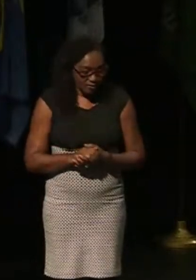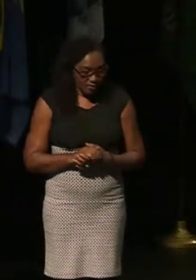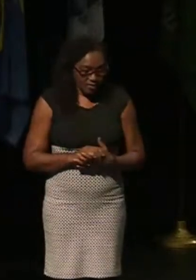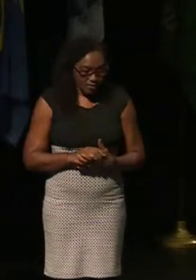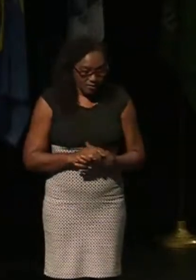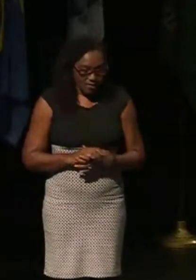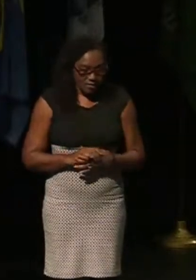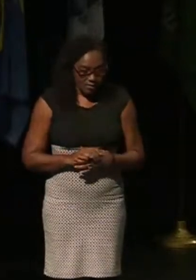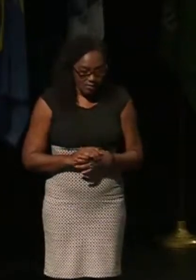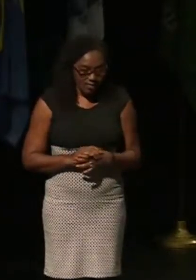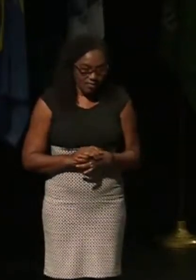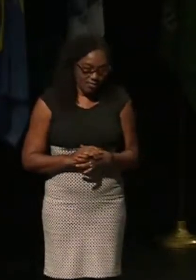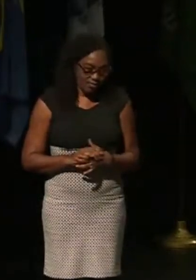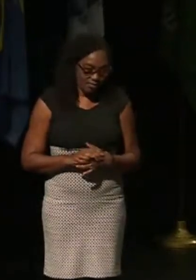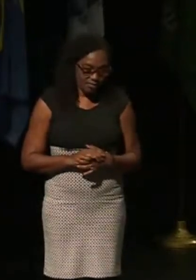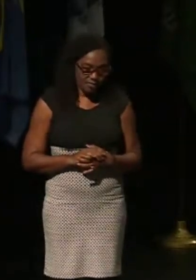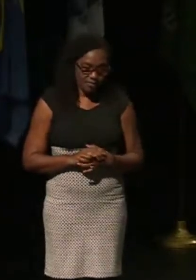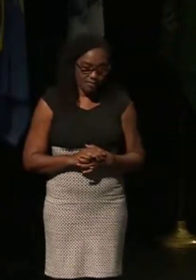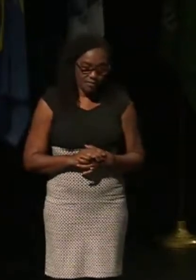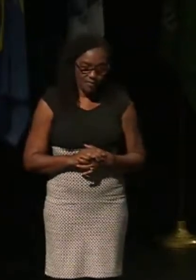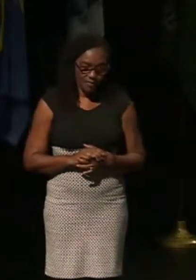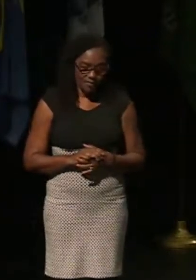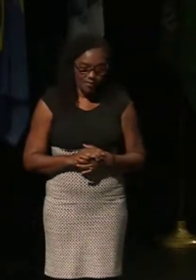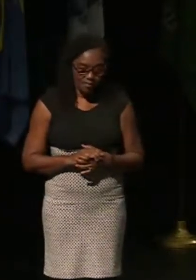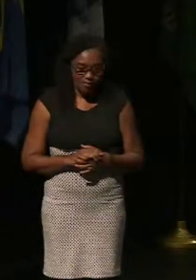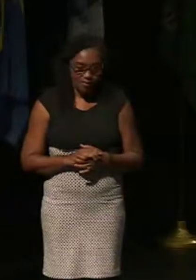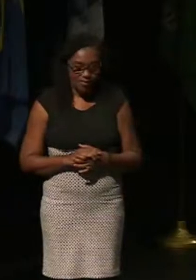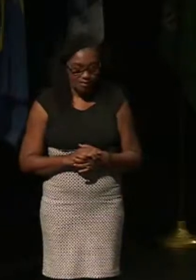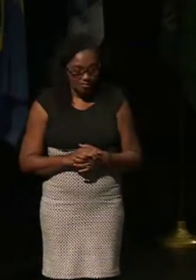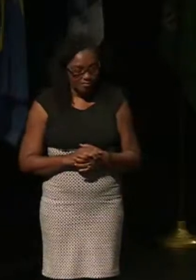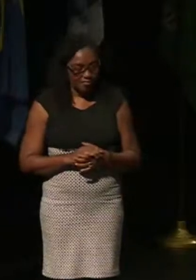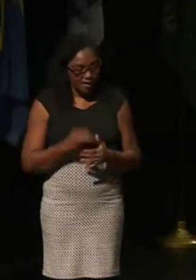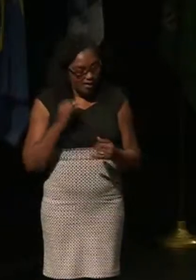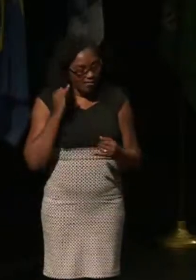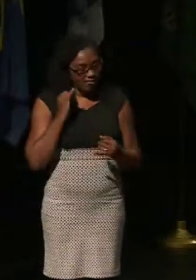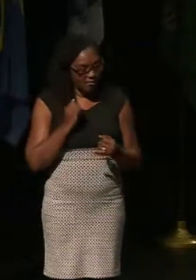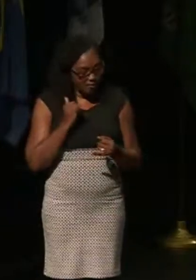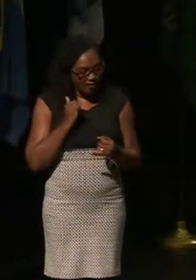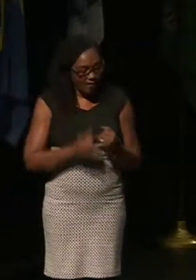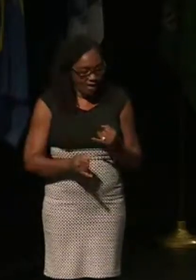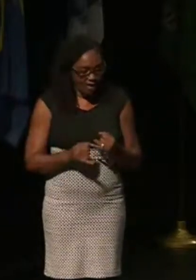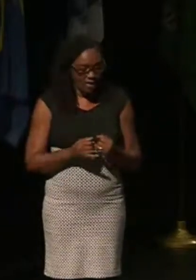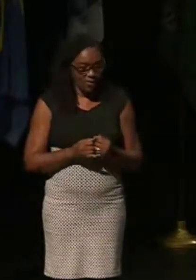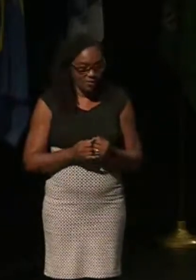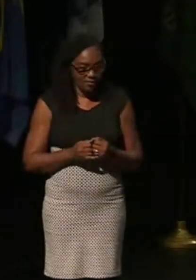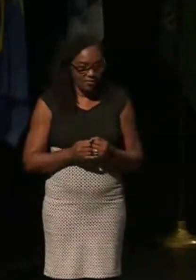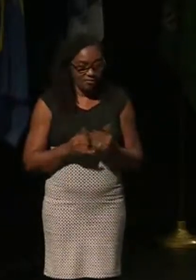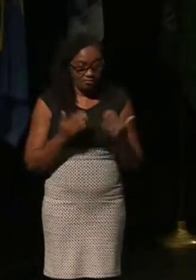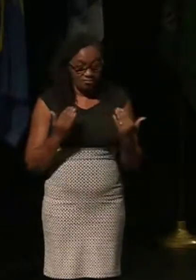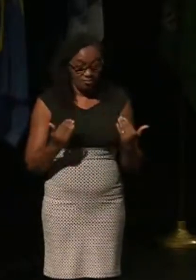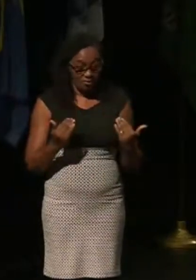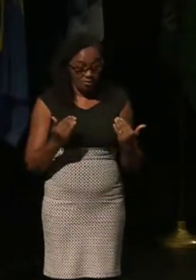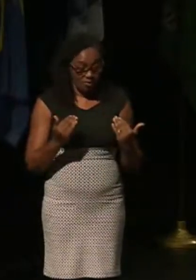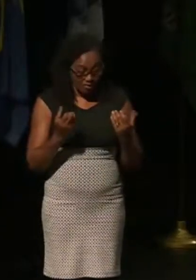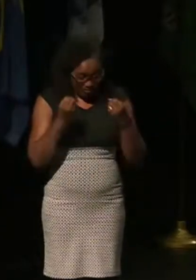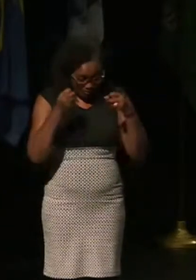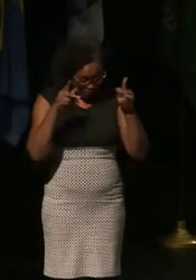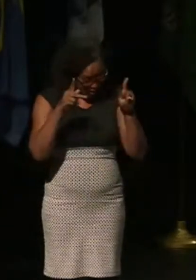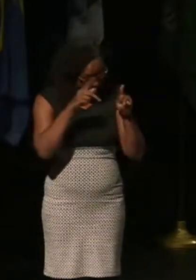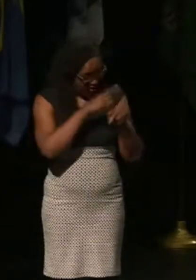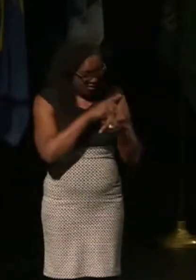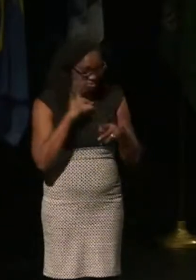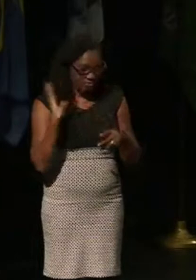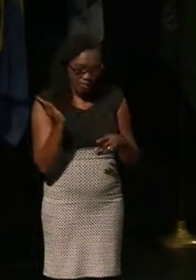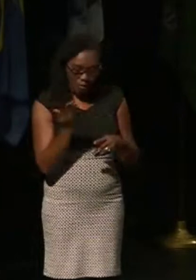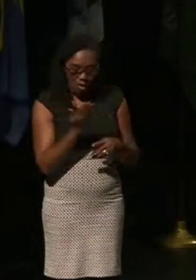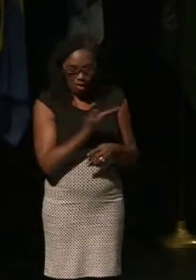has already been laid. In conclusion, together with the Chancellor, members of the